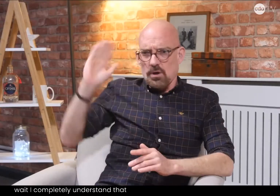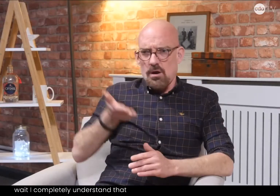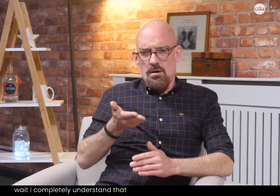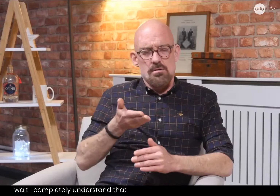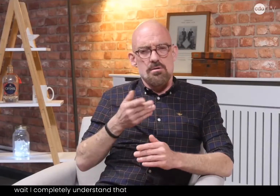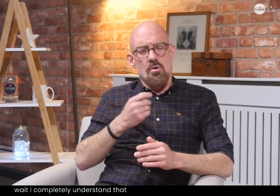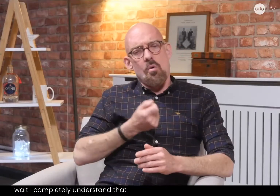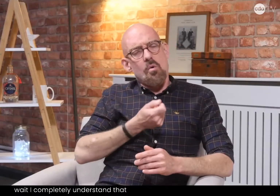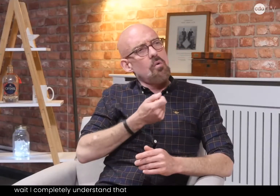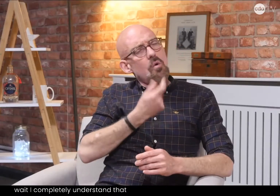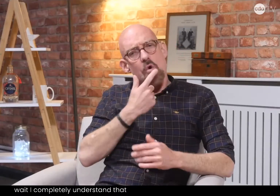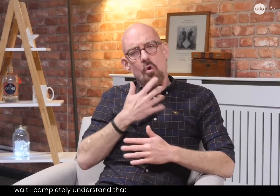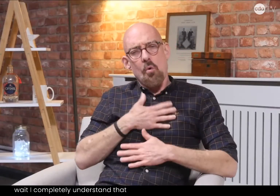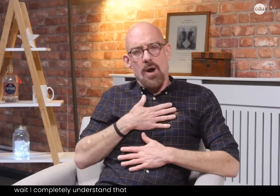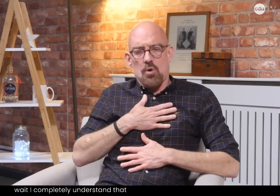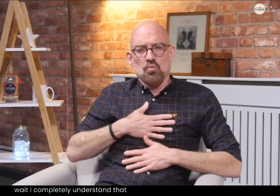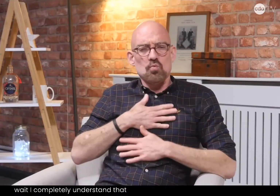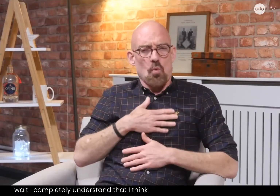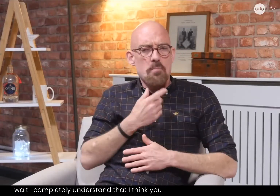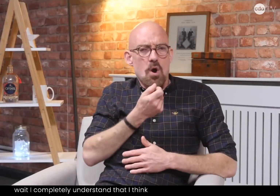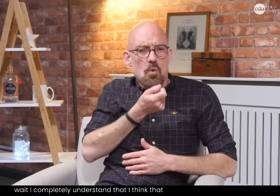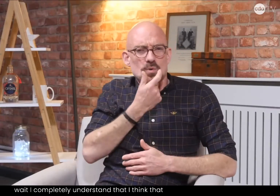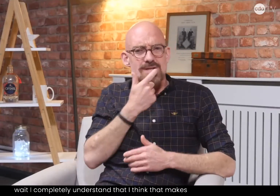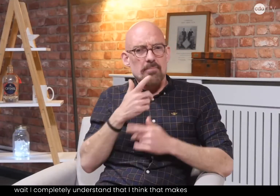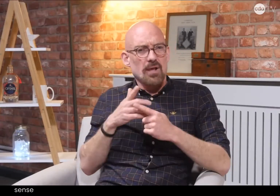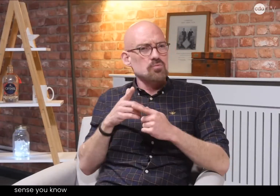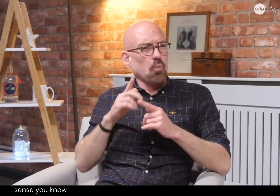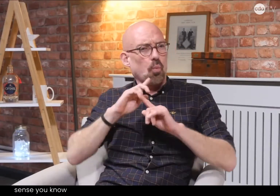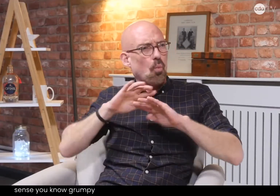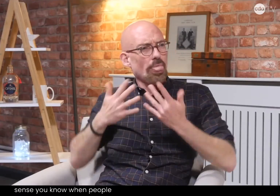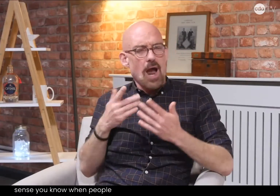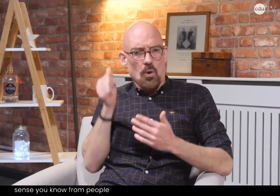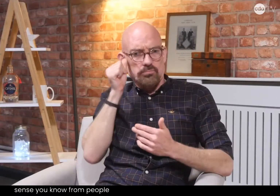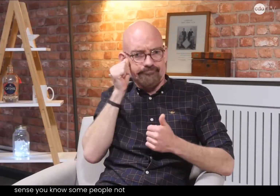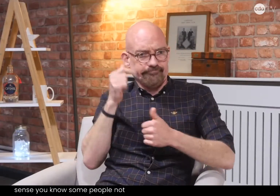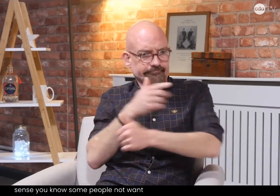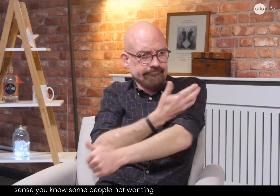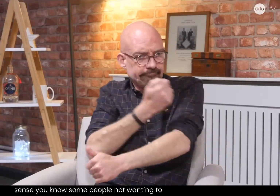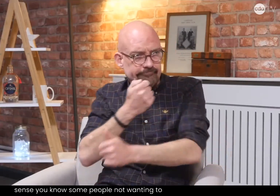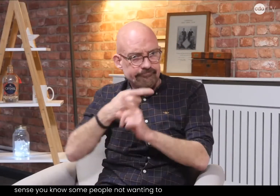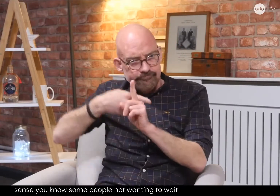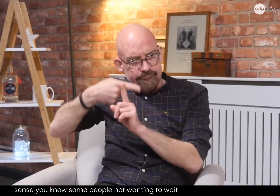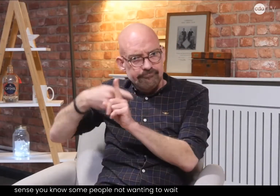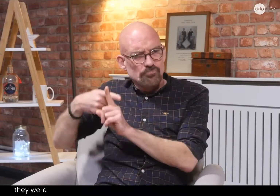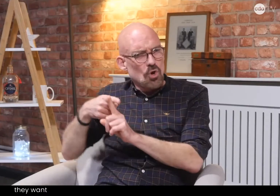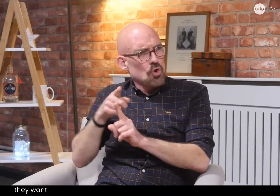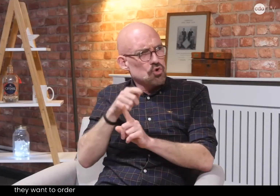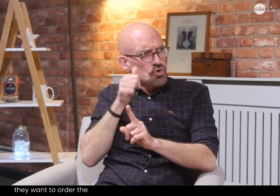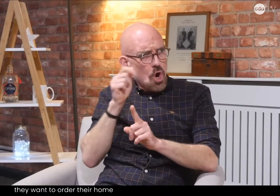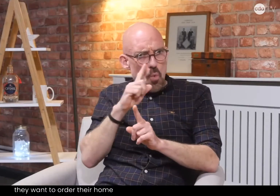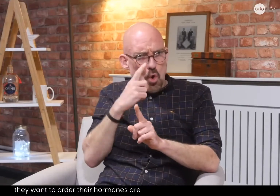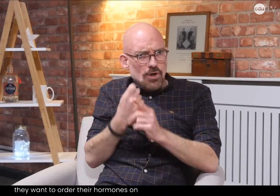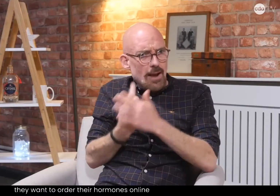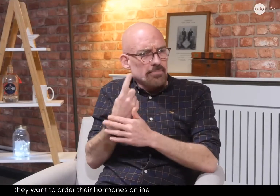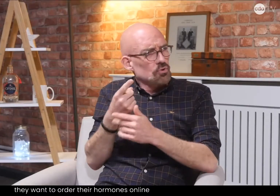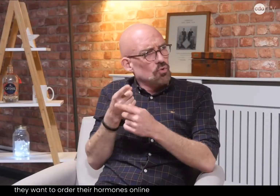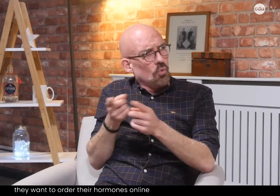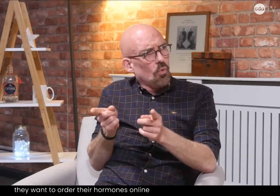Yeah, I think, you know, that makes sense, you know, when people are not wanting to wait and they want to order their hormones online. But with